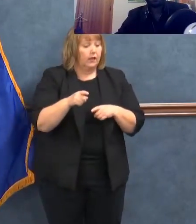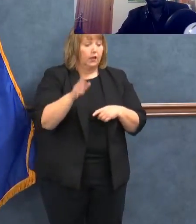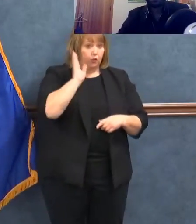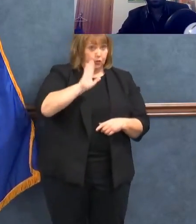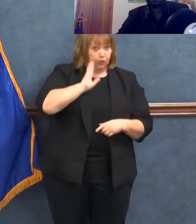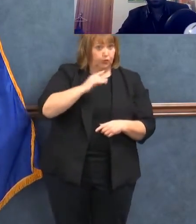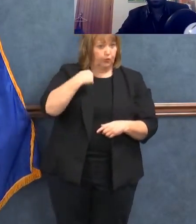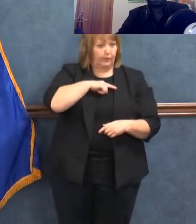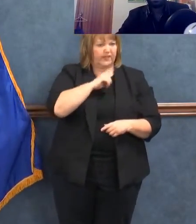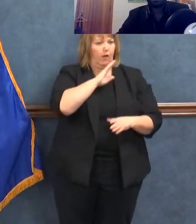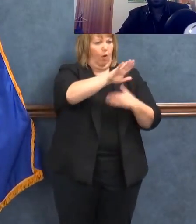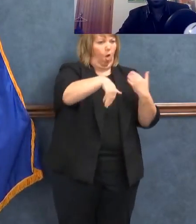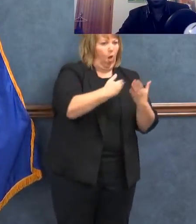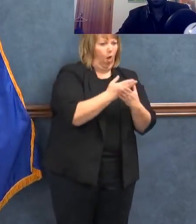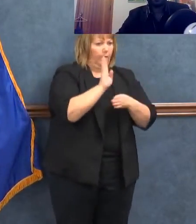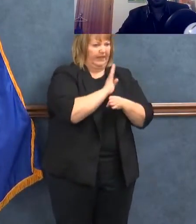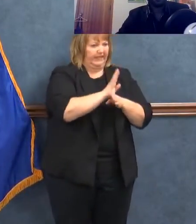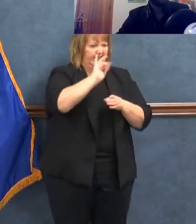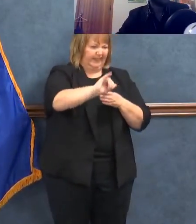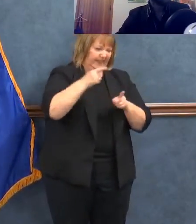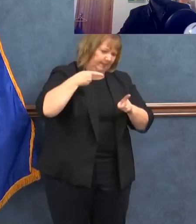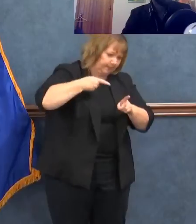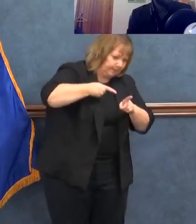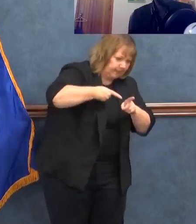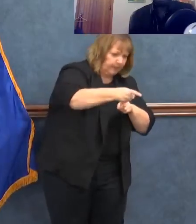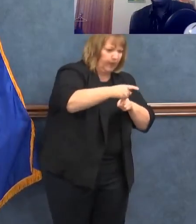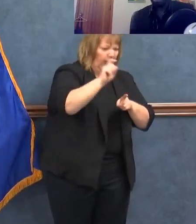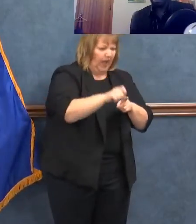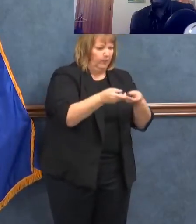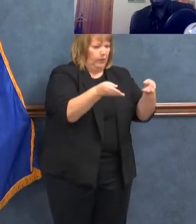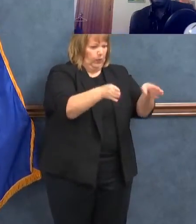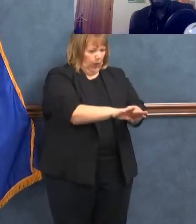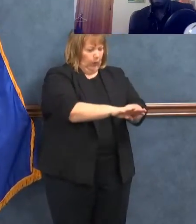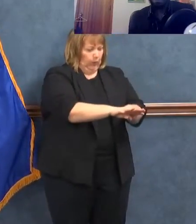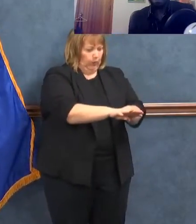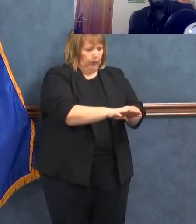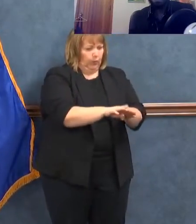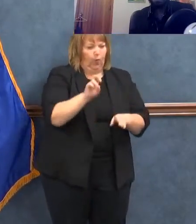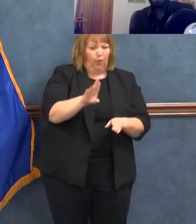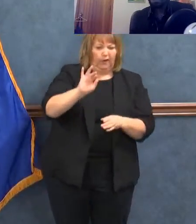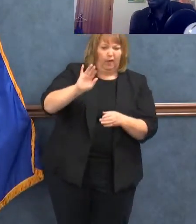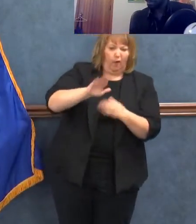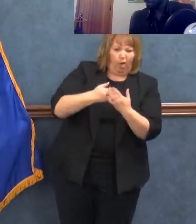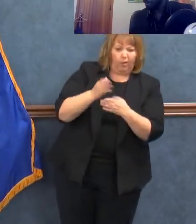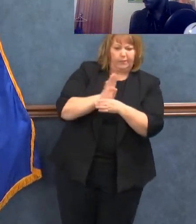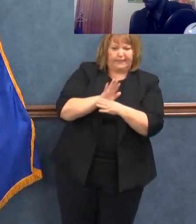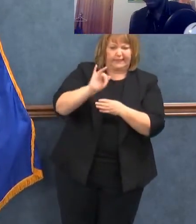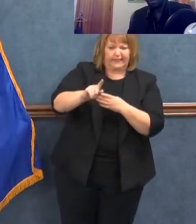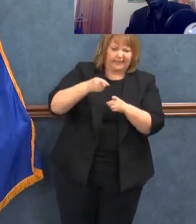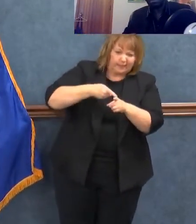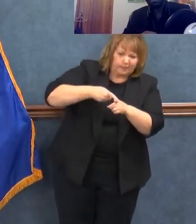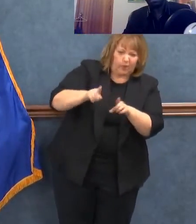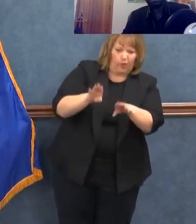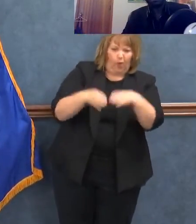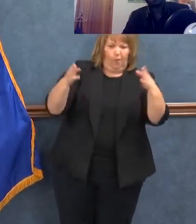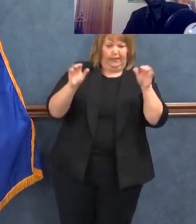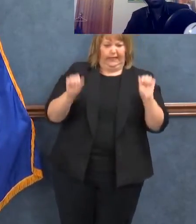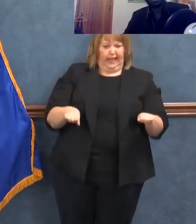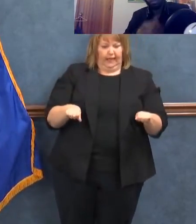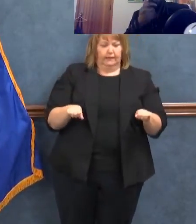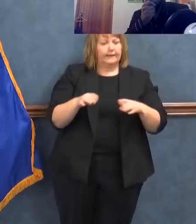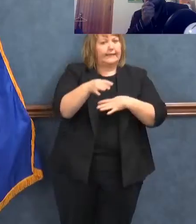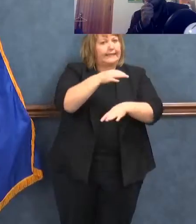be experiencing outbreaks versus industries as a whole, unless those industries as a whole are shown to pose an incredibly high risk of